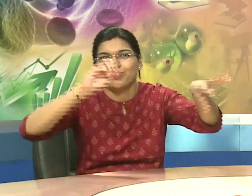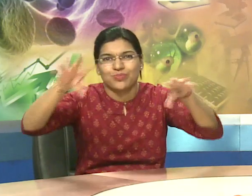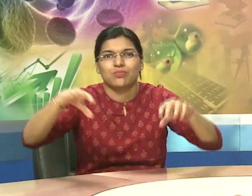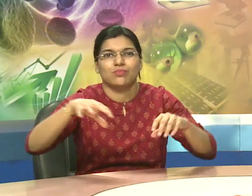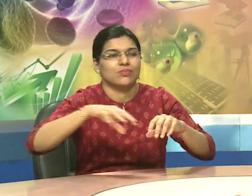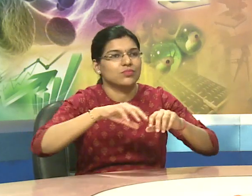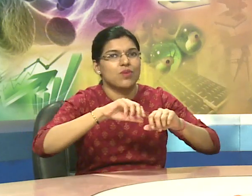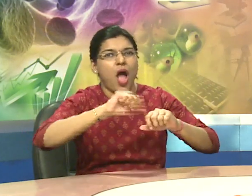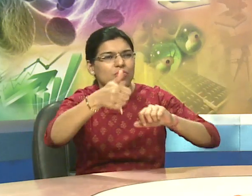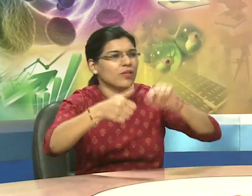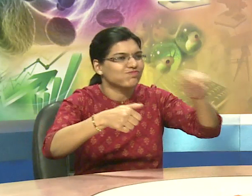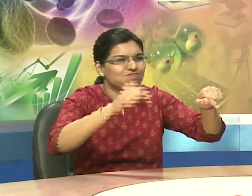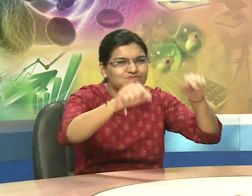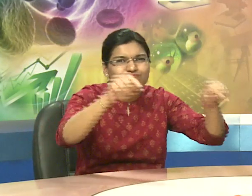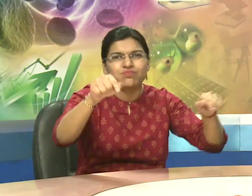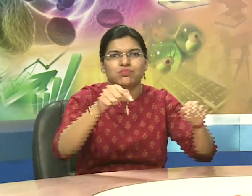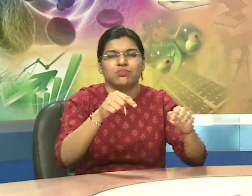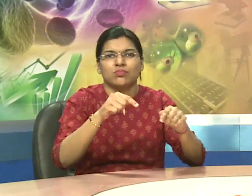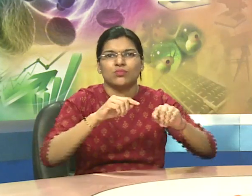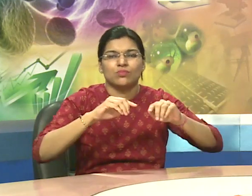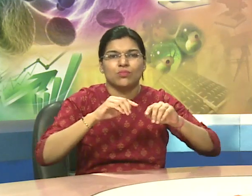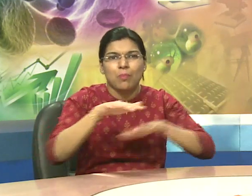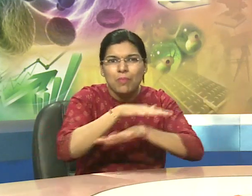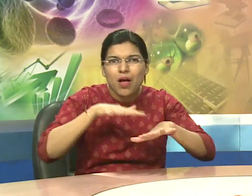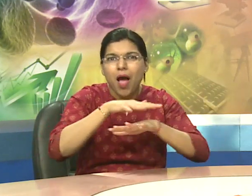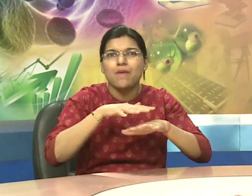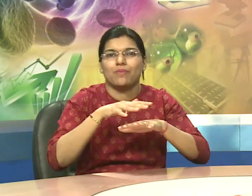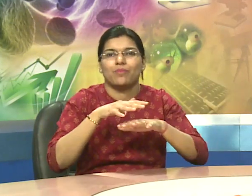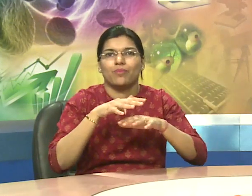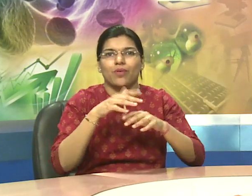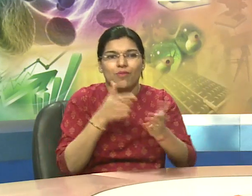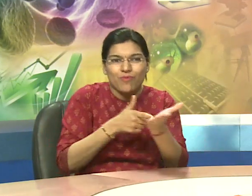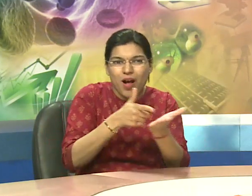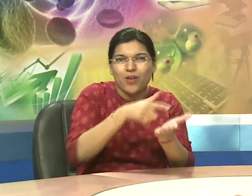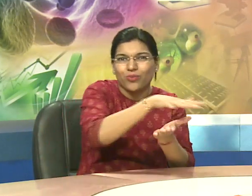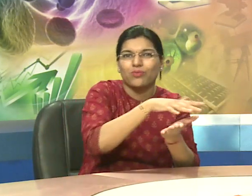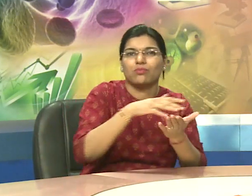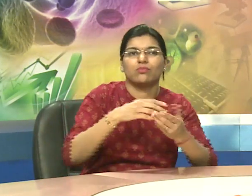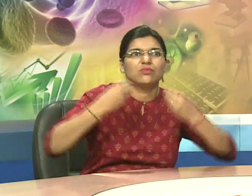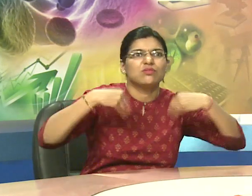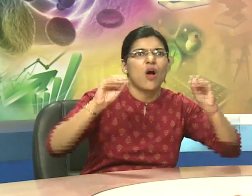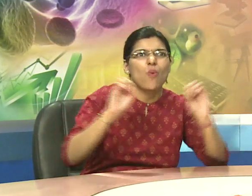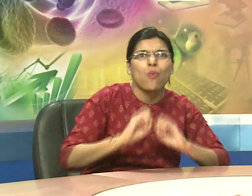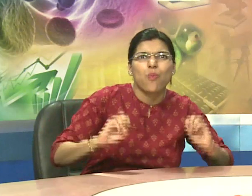They deliver different essential things at different places, in villages.